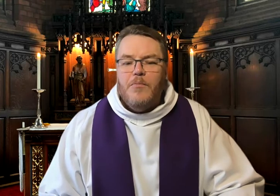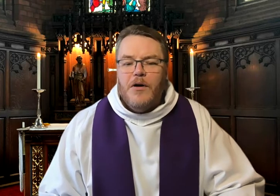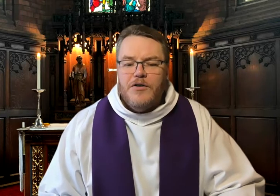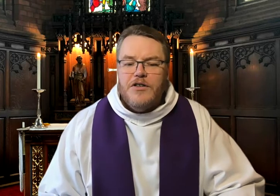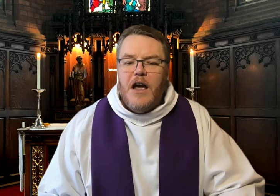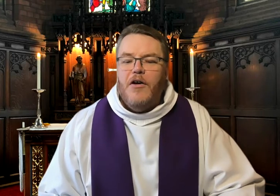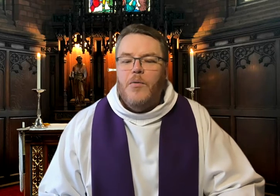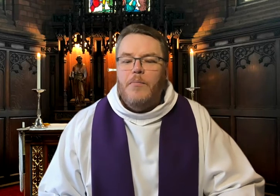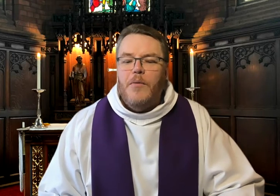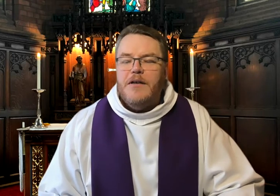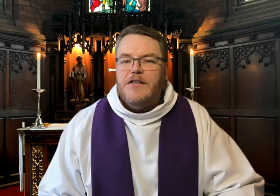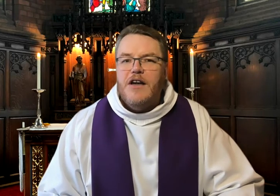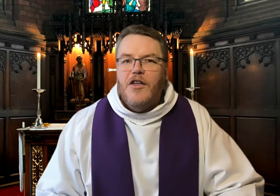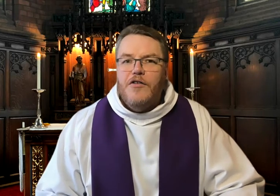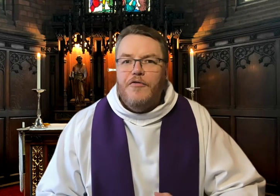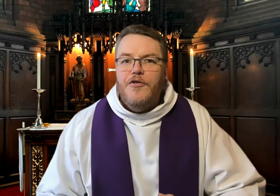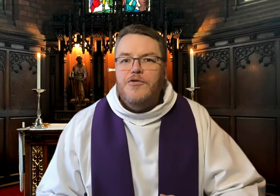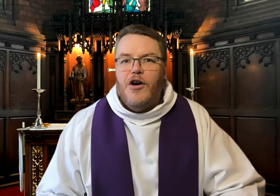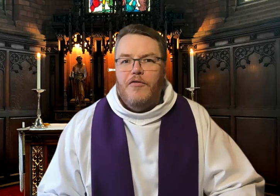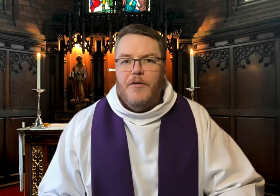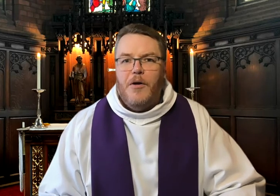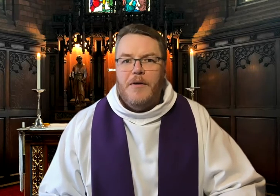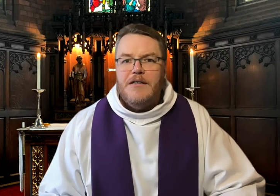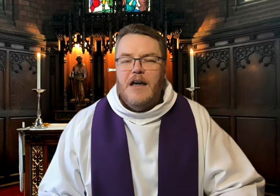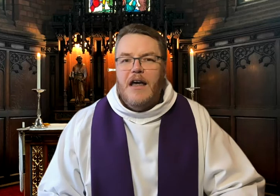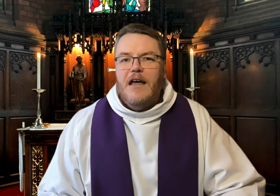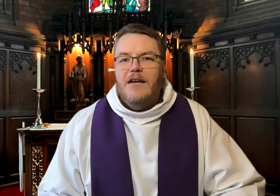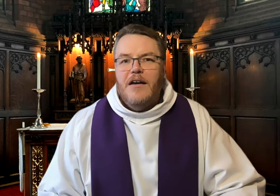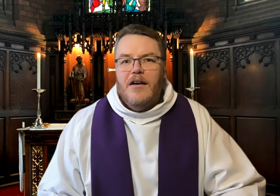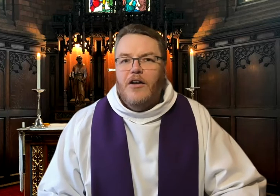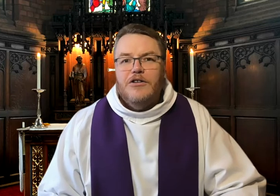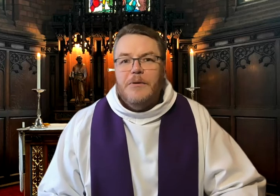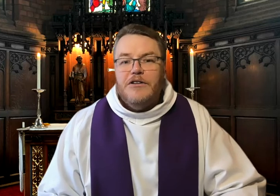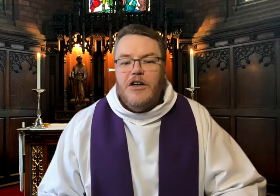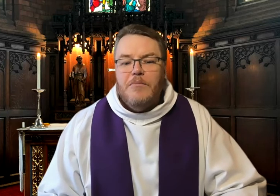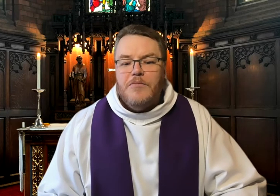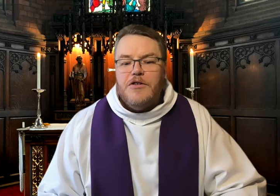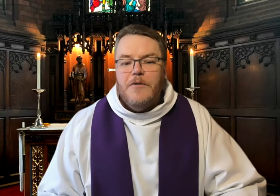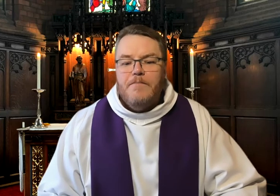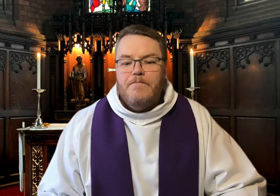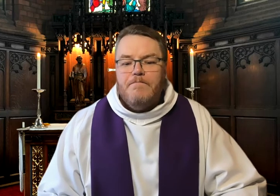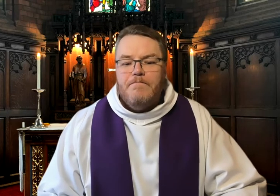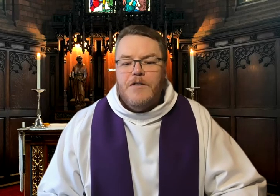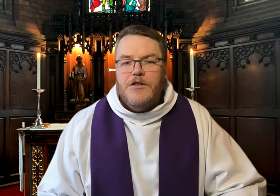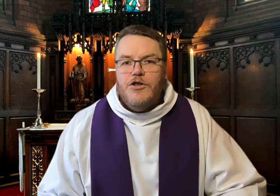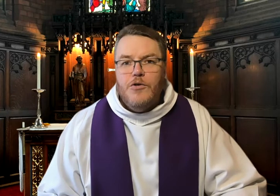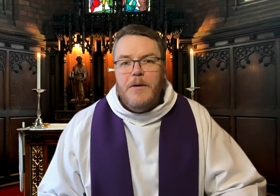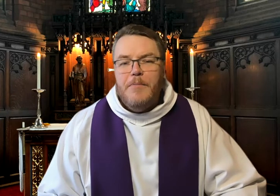and Sarah were promised, the fruit of the promise in ultimate terms. Do people